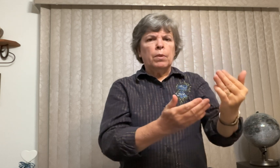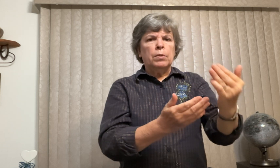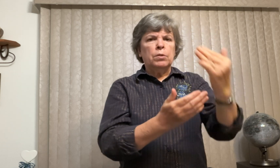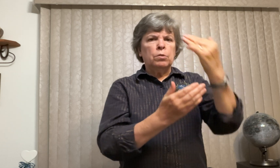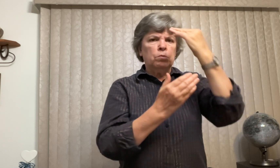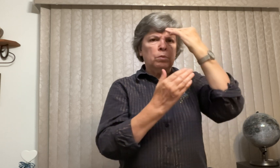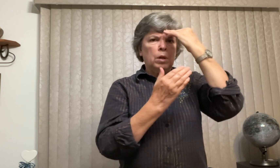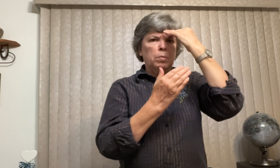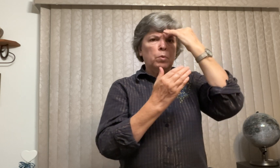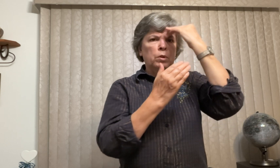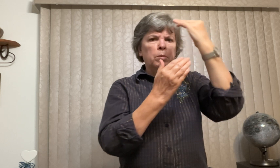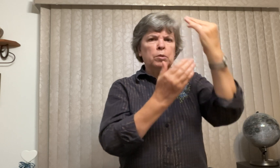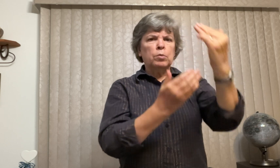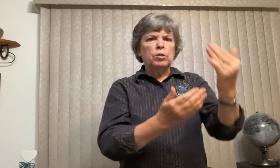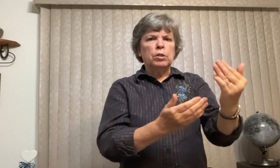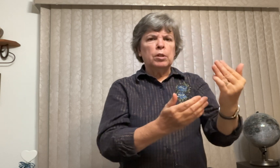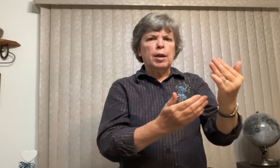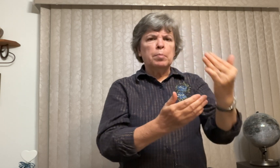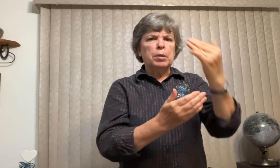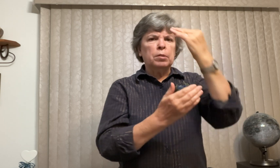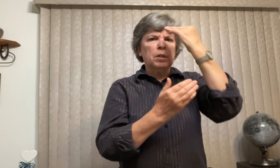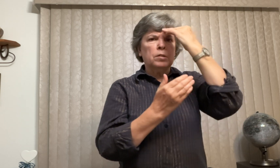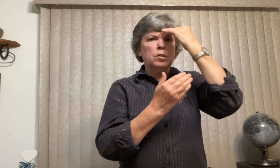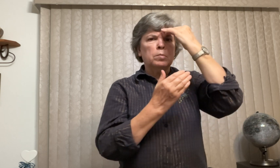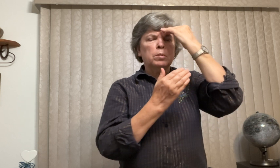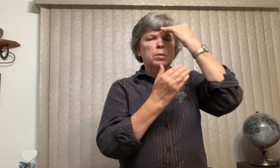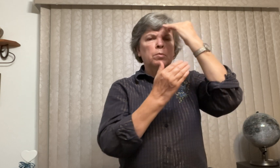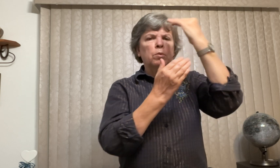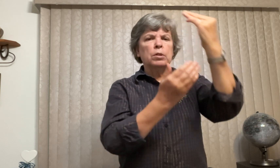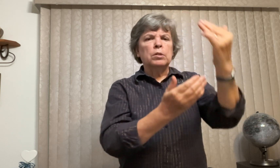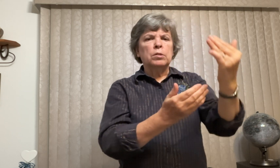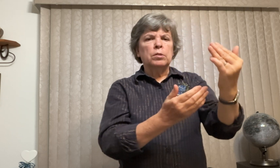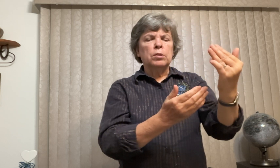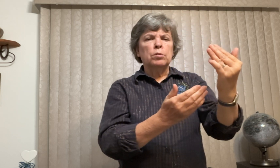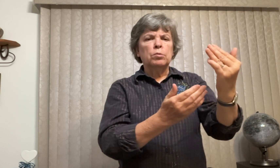So I'm going to be switching to that because that seems to be what is the new,